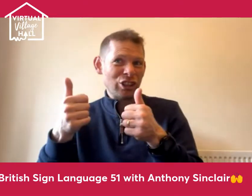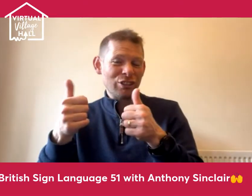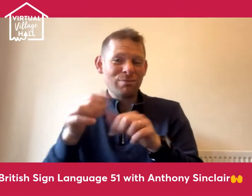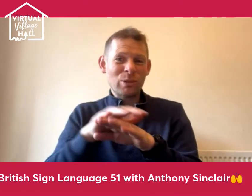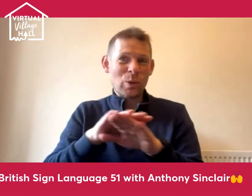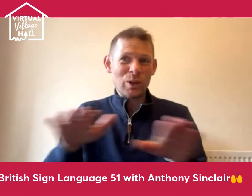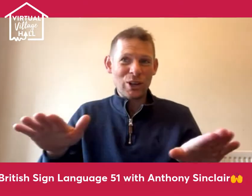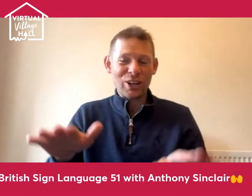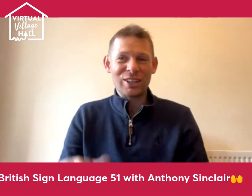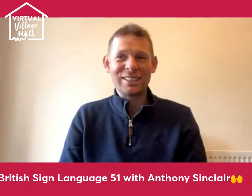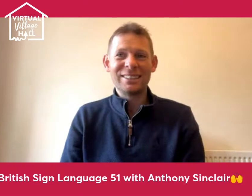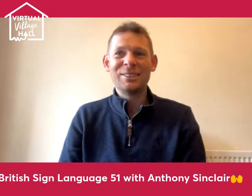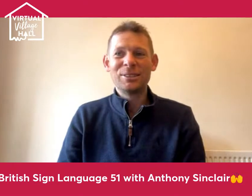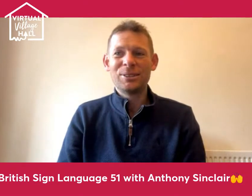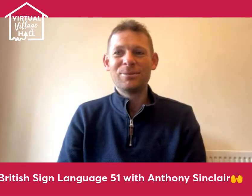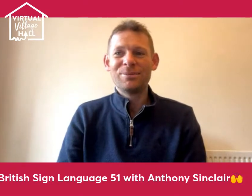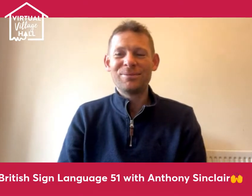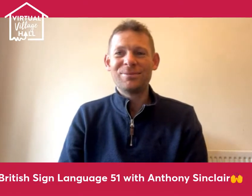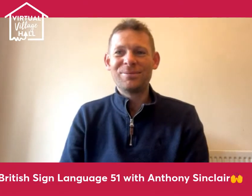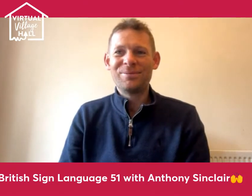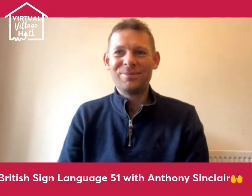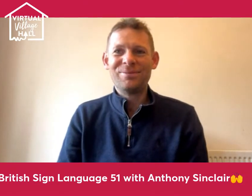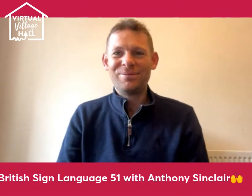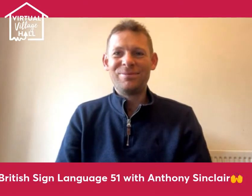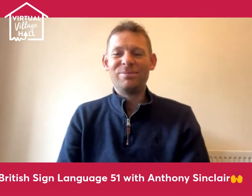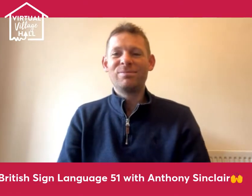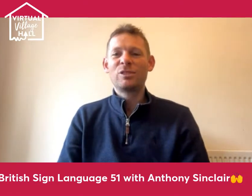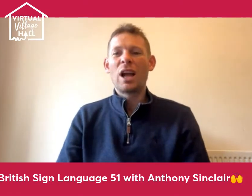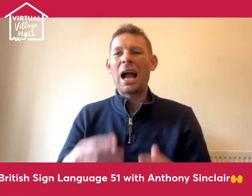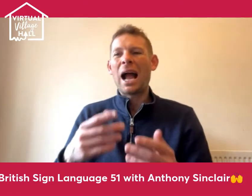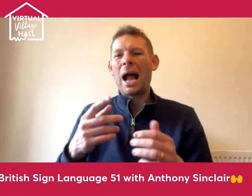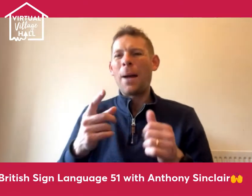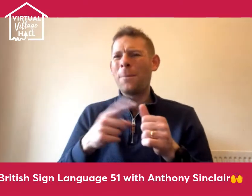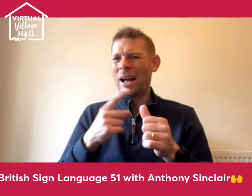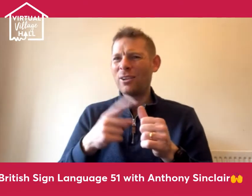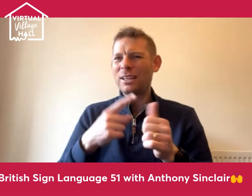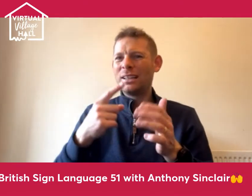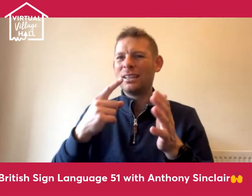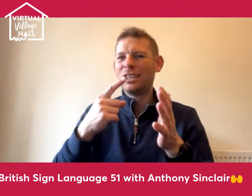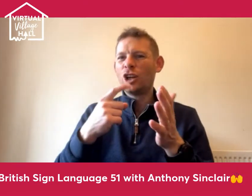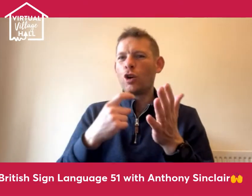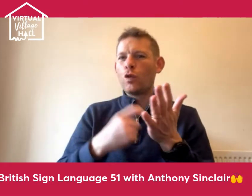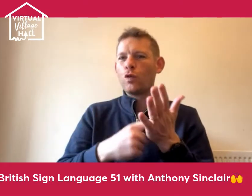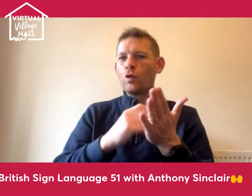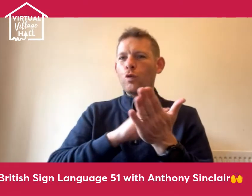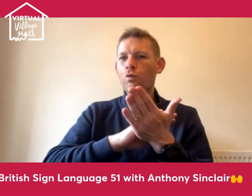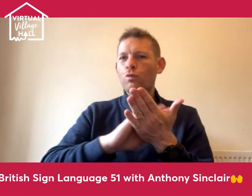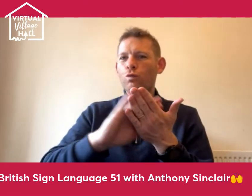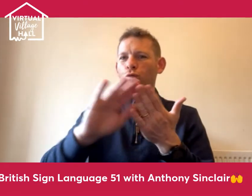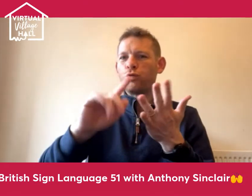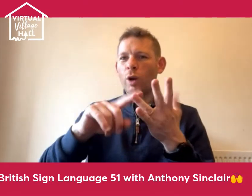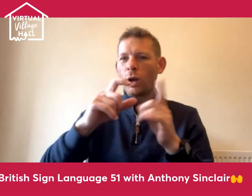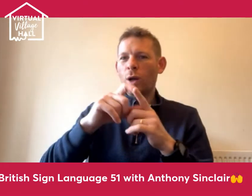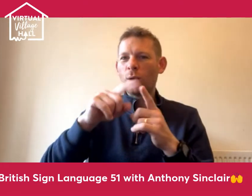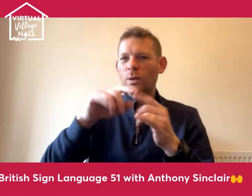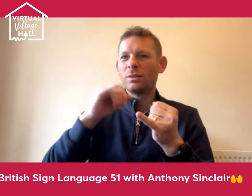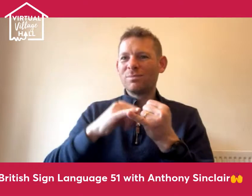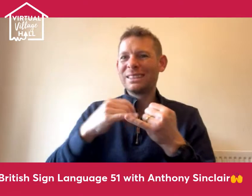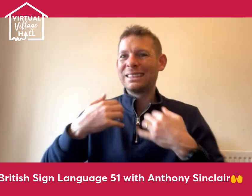So I'll tell you if it's good or bad, and then you'll know. Apparently, I